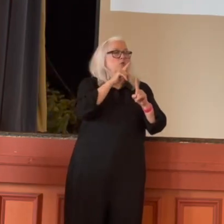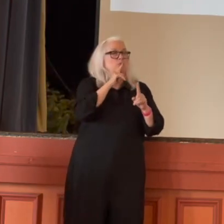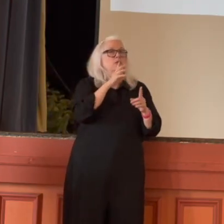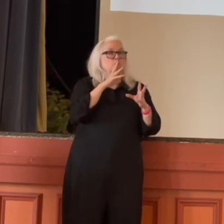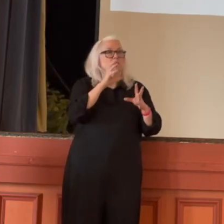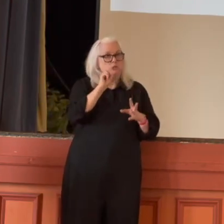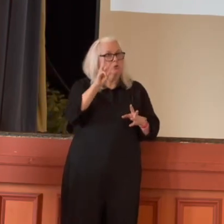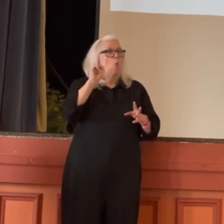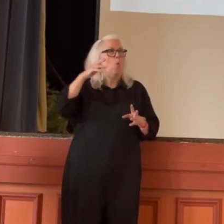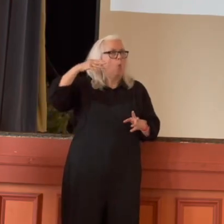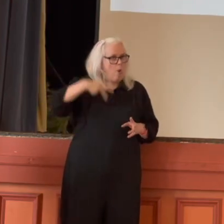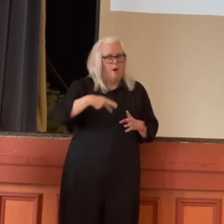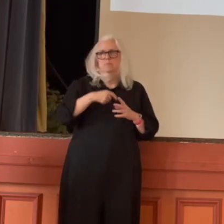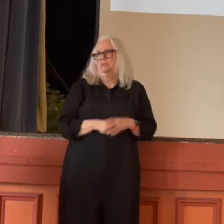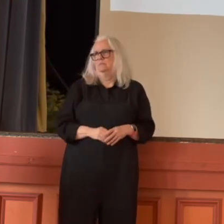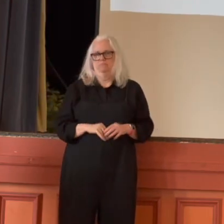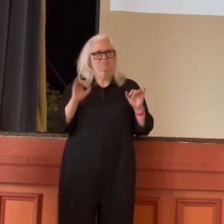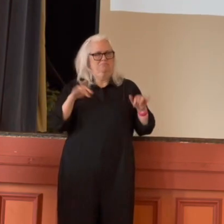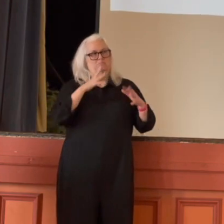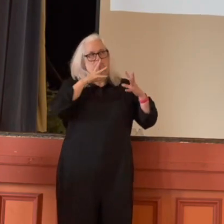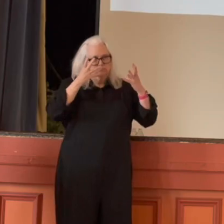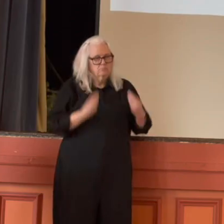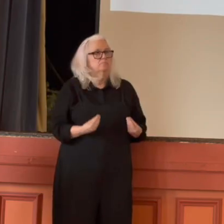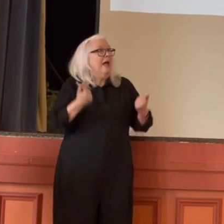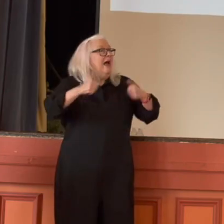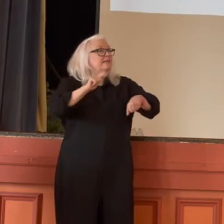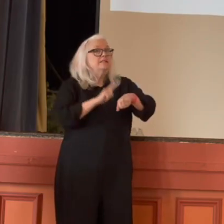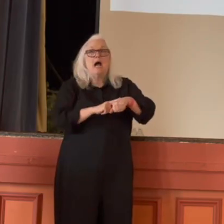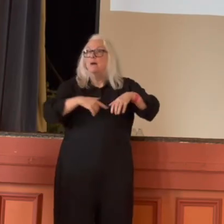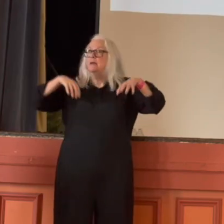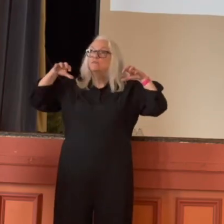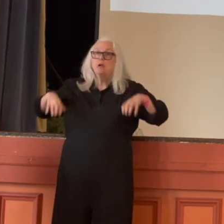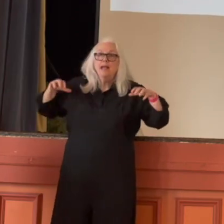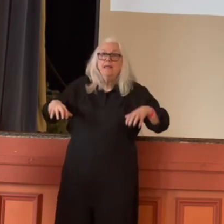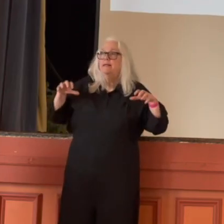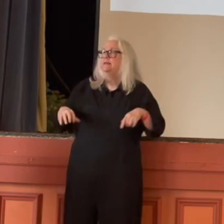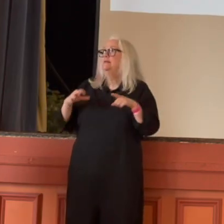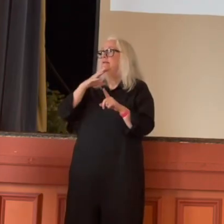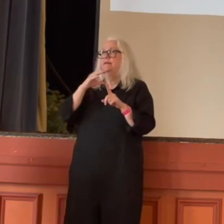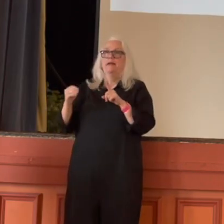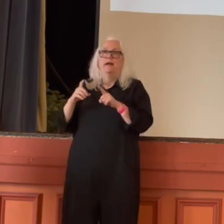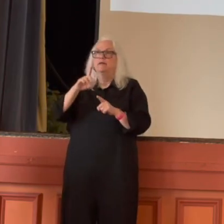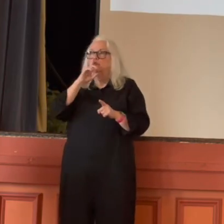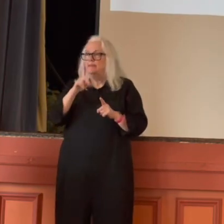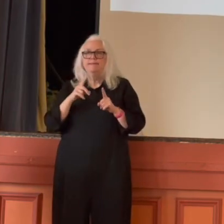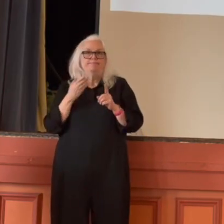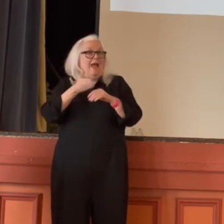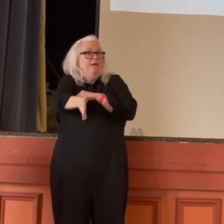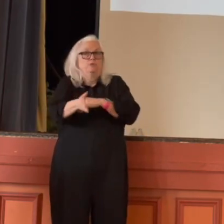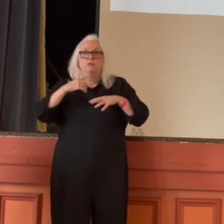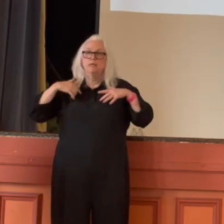swamp. And anytime that it rained, and even days after it rained, it would